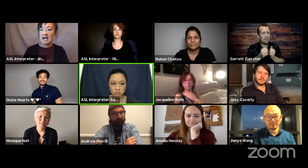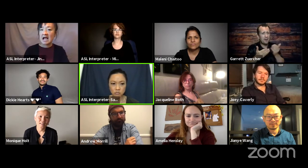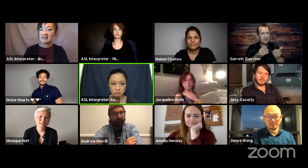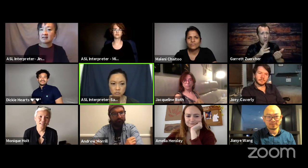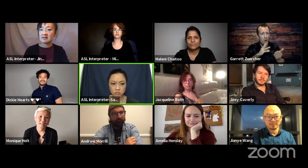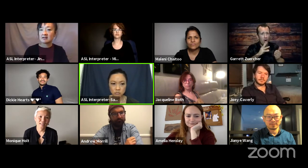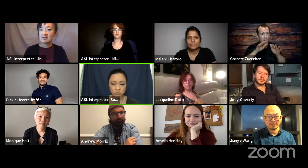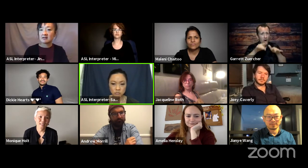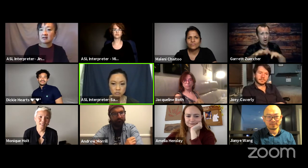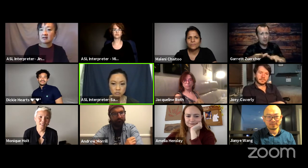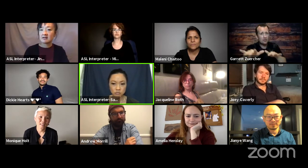Mm-hmm.